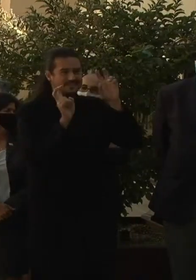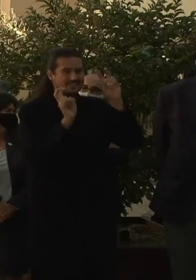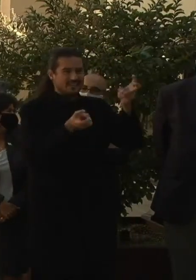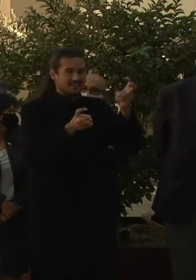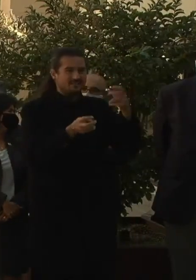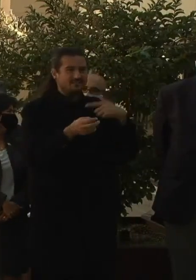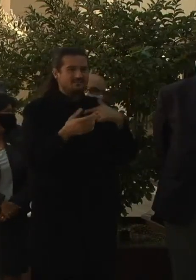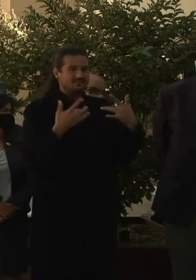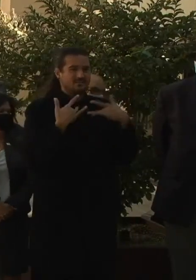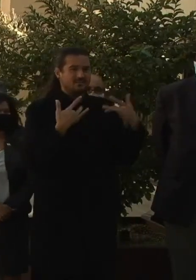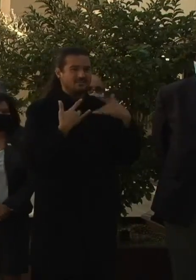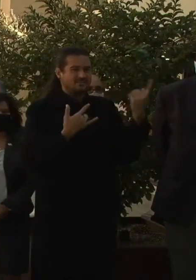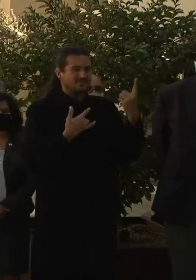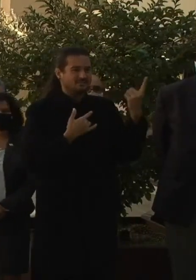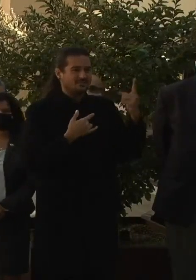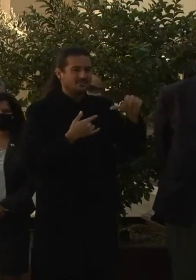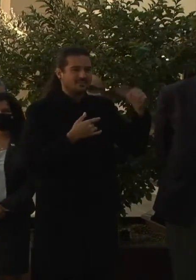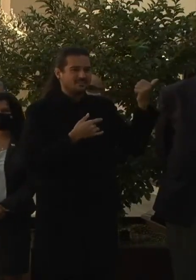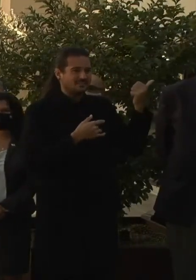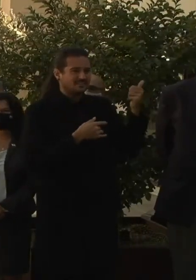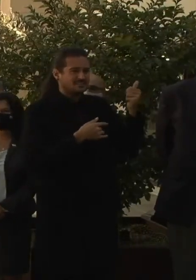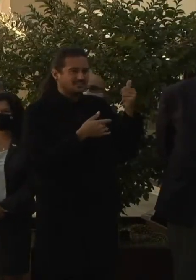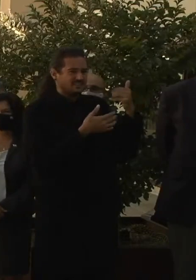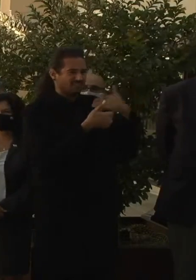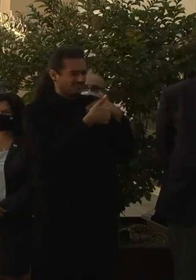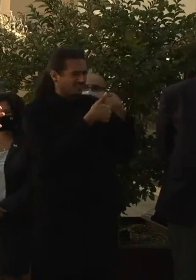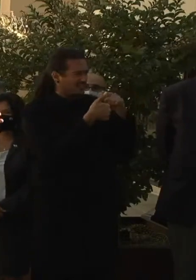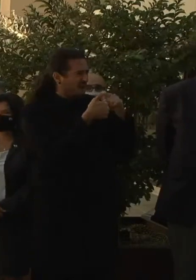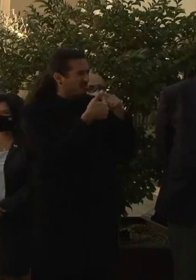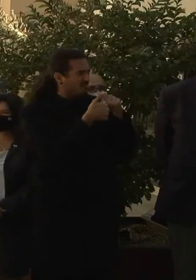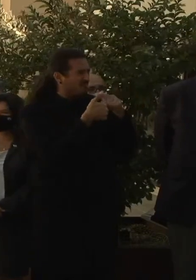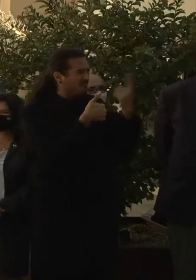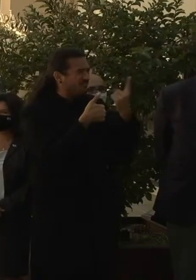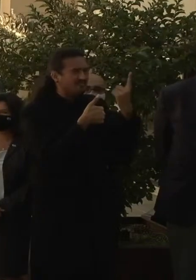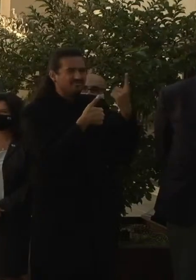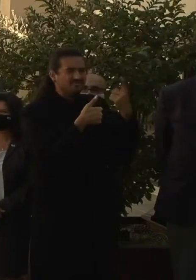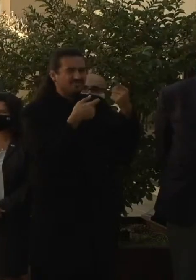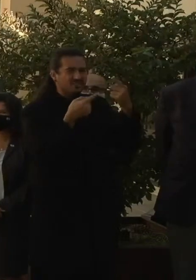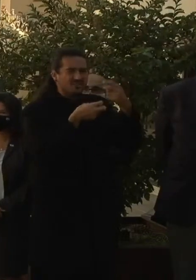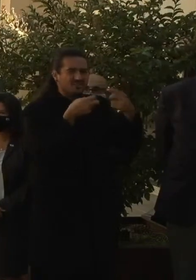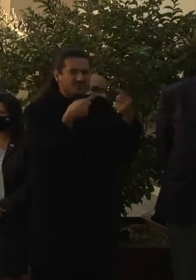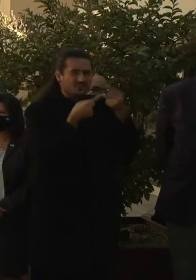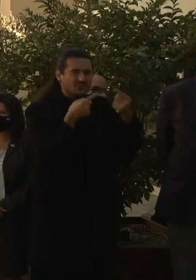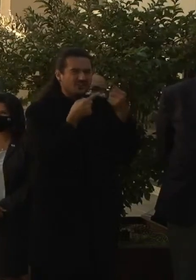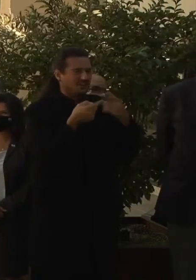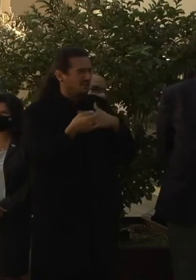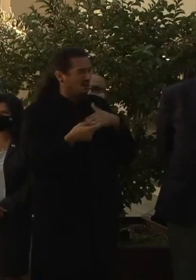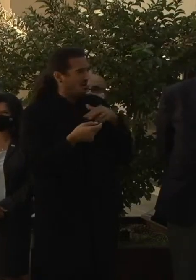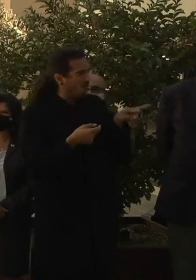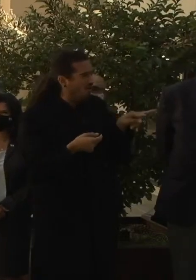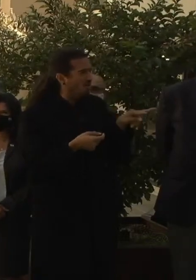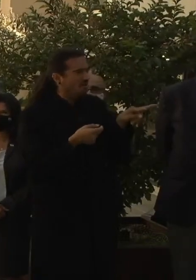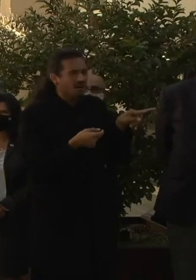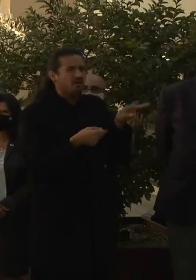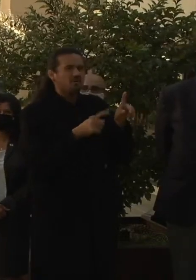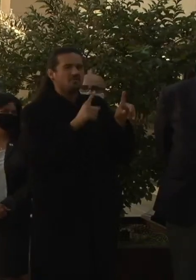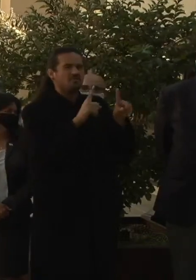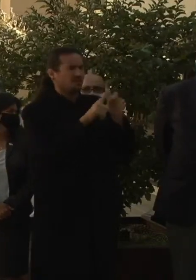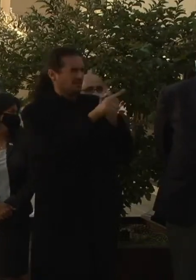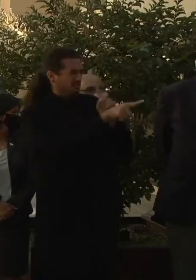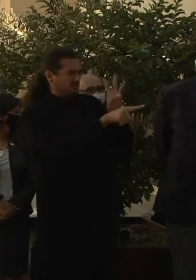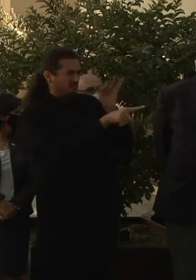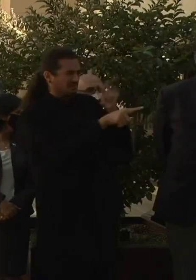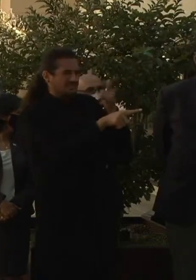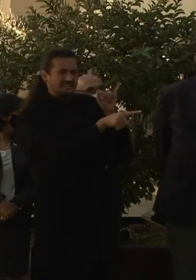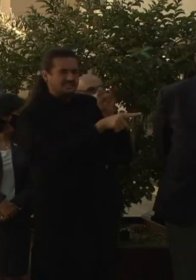thumb or is it forefinger? Thumb, yeah, that's to me serious issue. But this one sounds maybe important, but not as serious as Belt's.